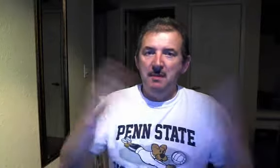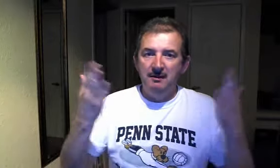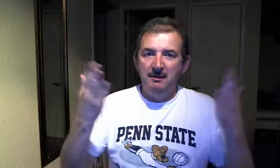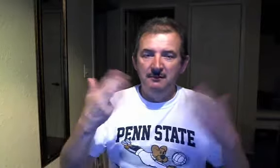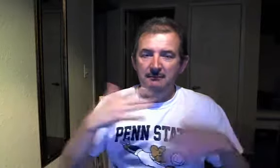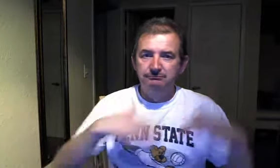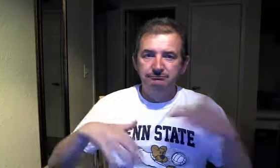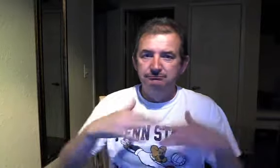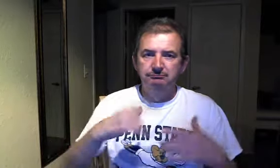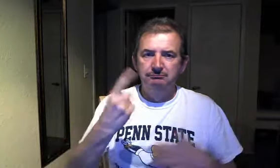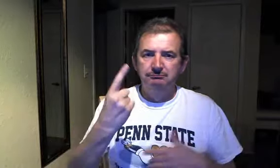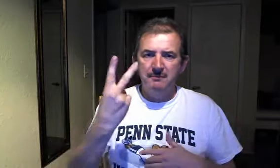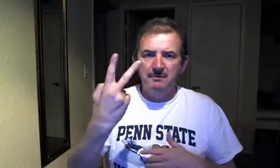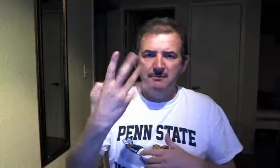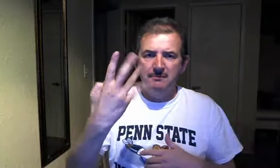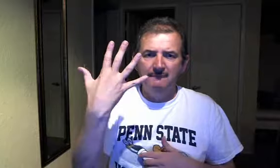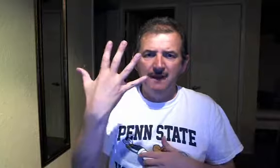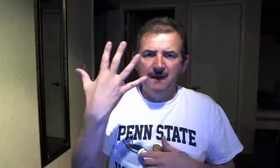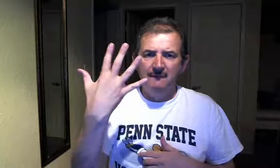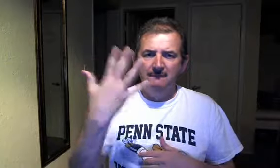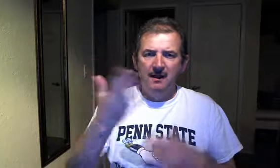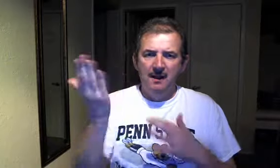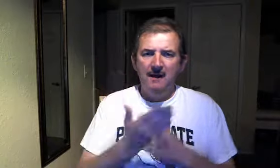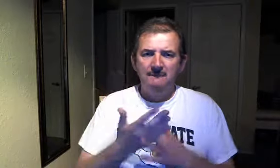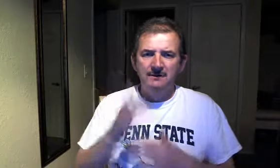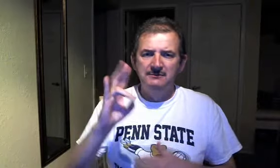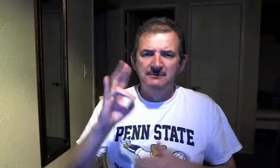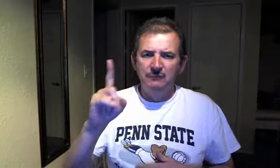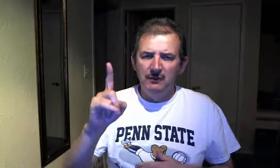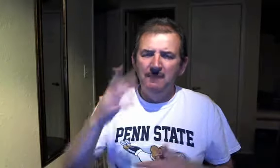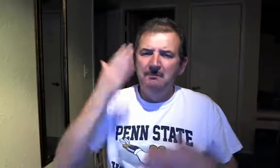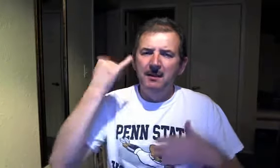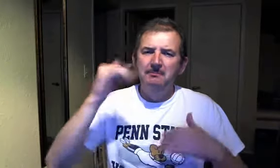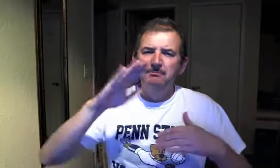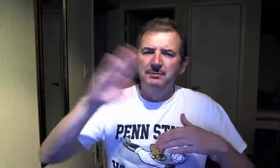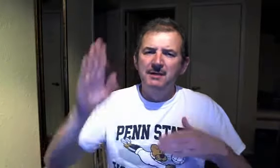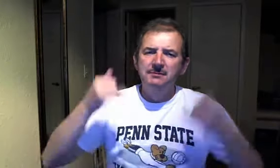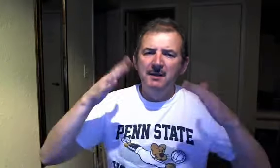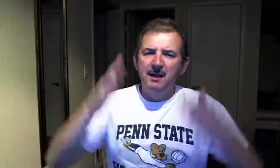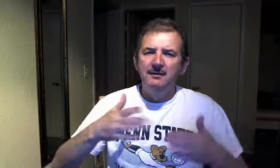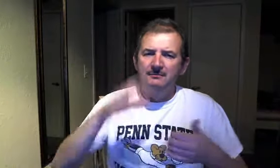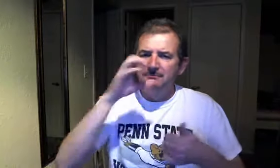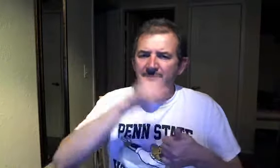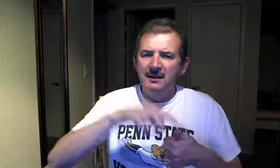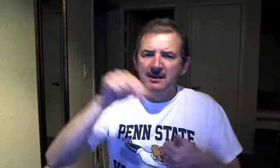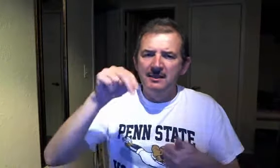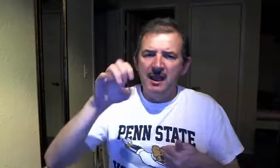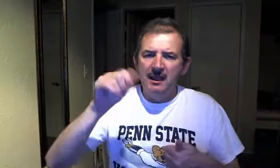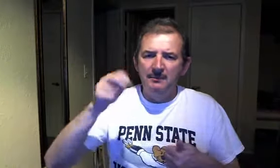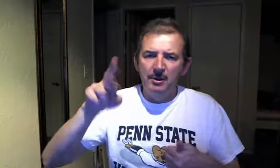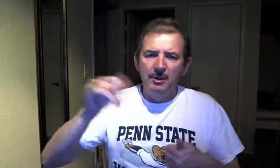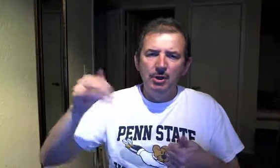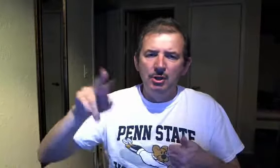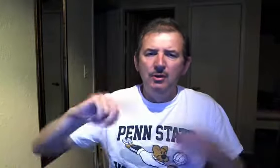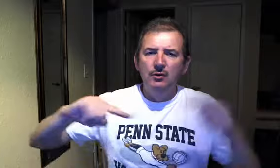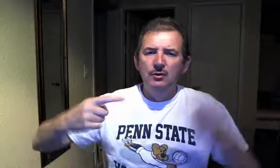I should explain why we're doing this. To see Nadine and I, we got to spend 48 glorious minutes together every